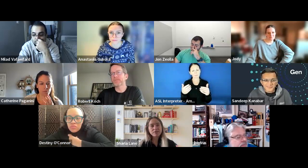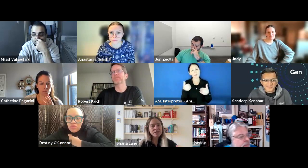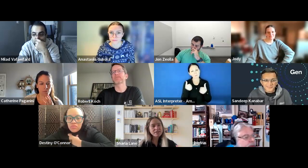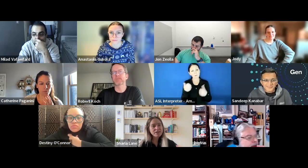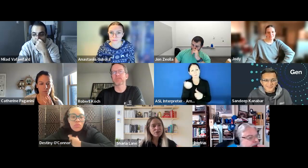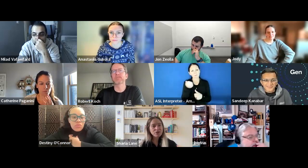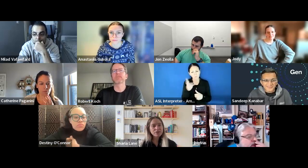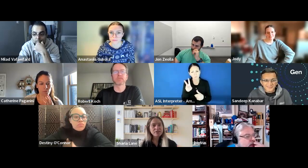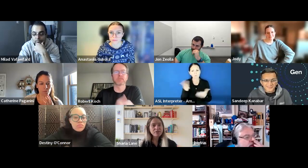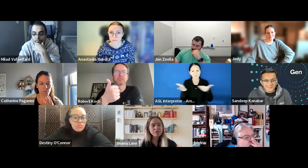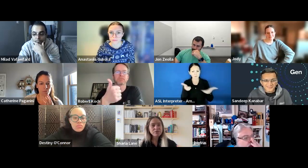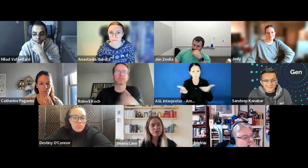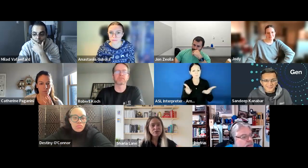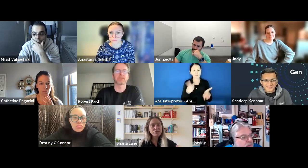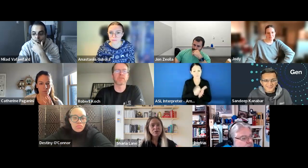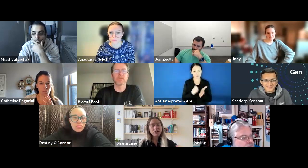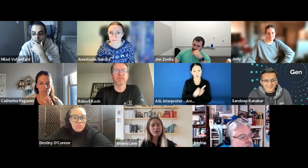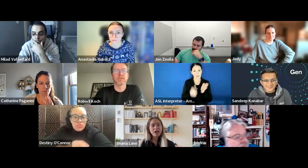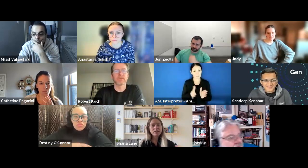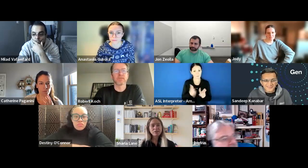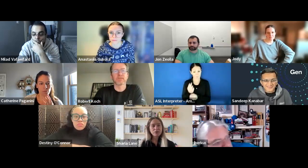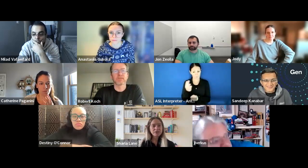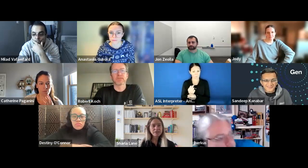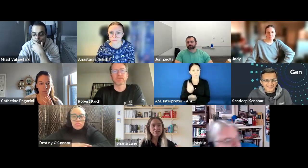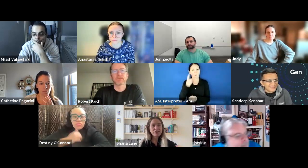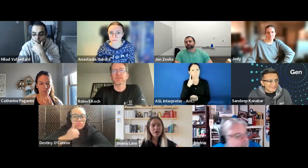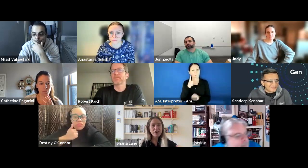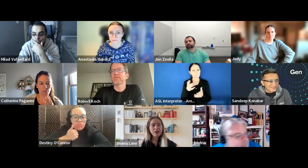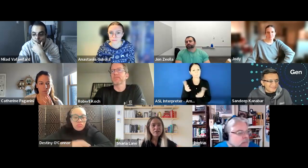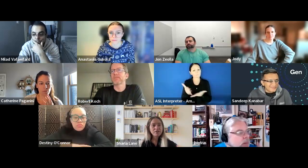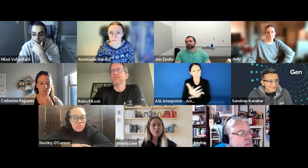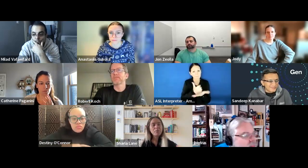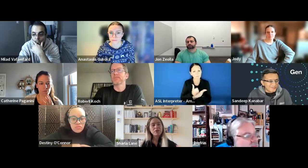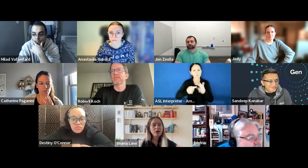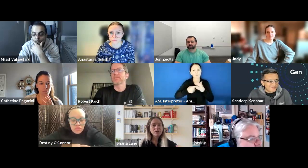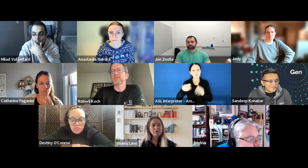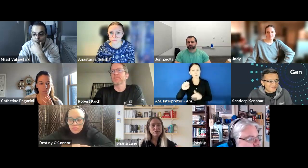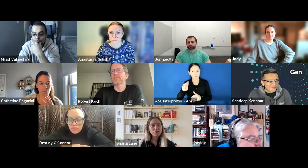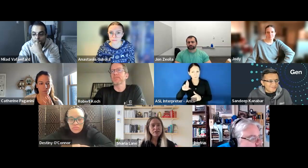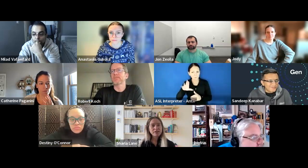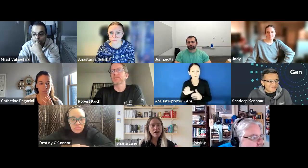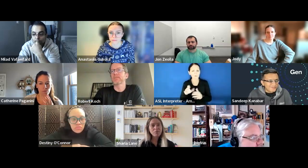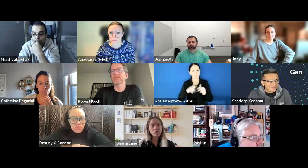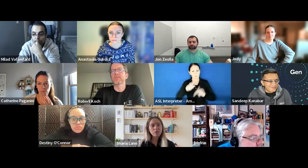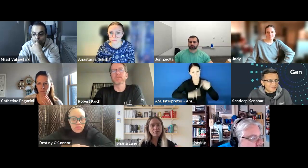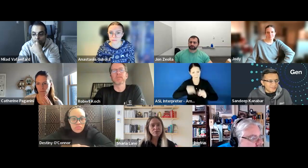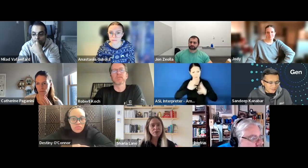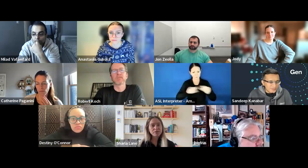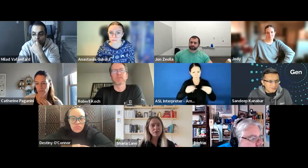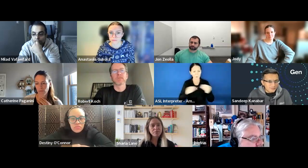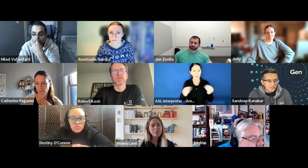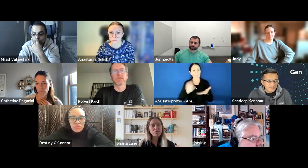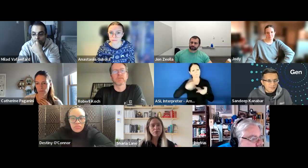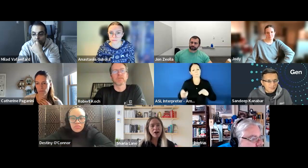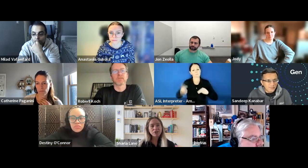couple services that journalists use to get sources and to help build out their stories and have more informed